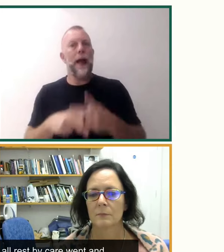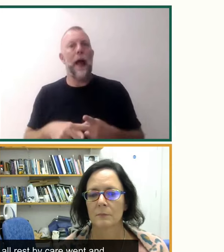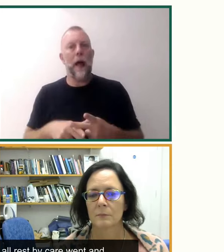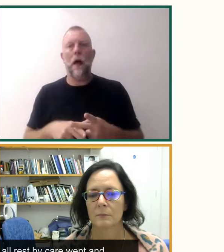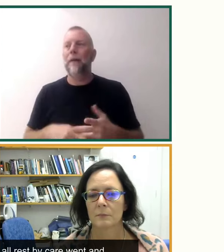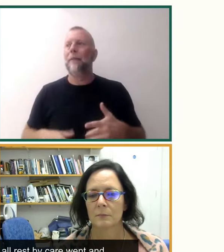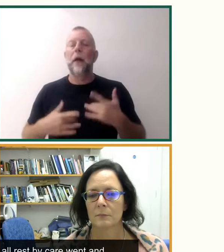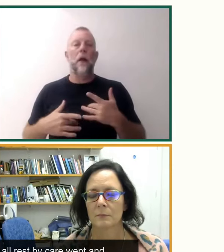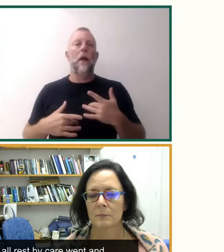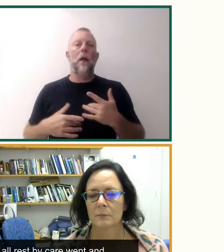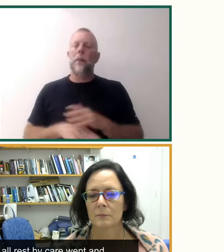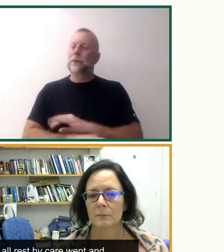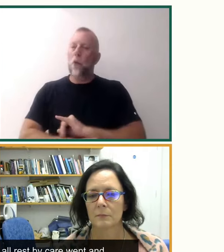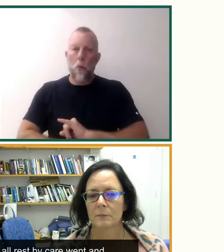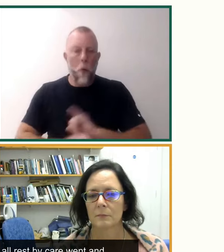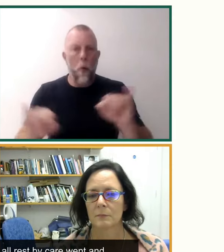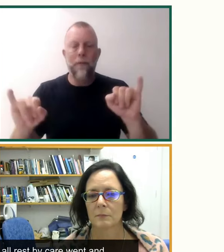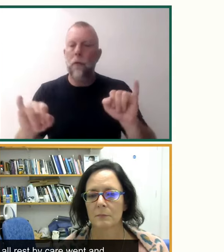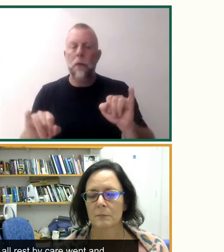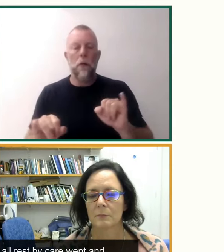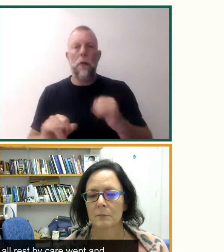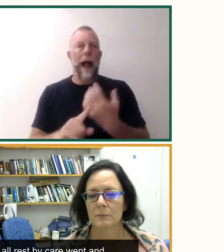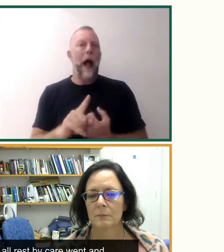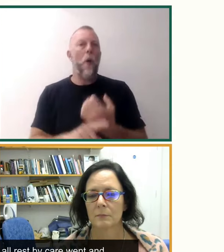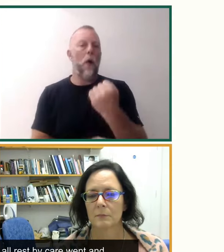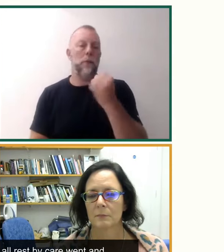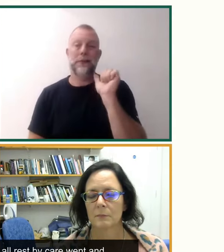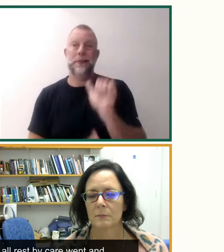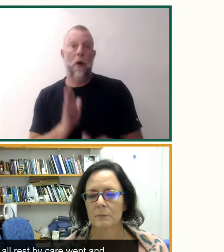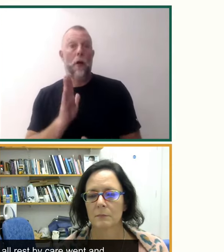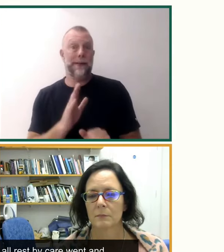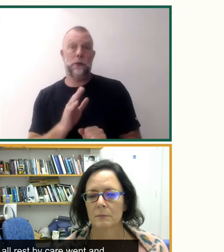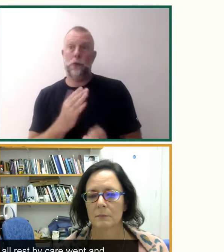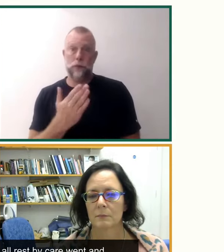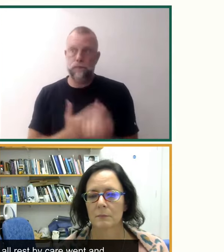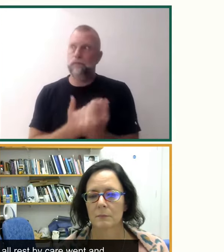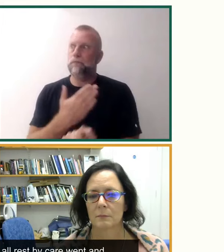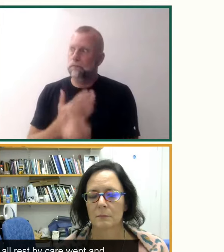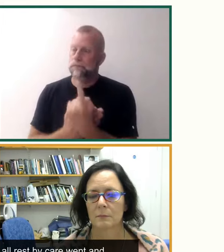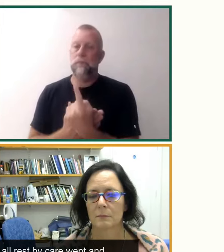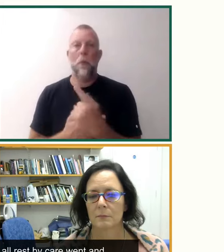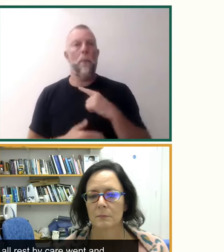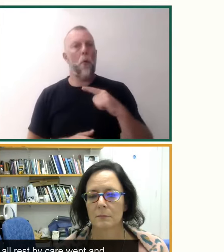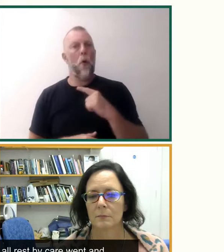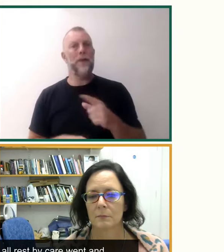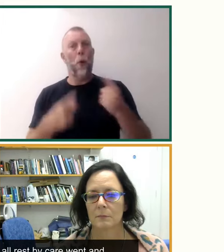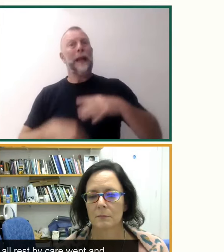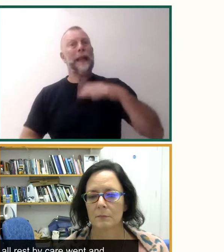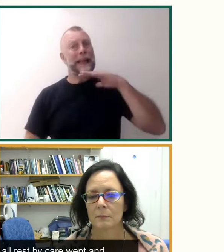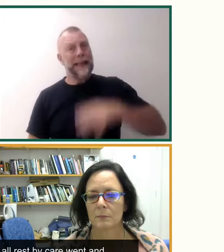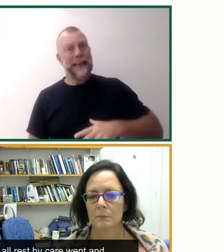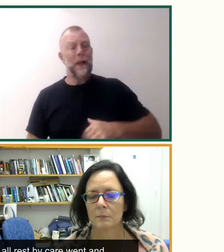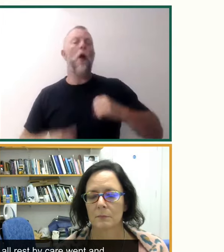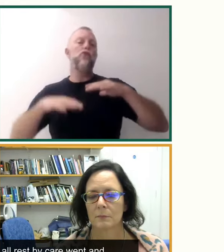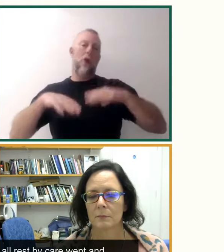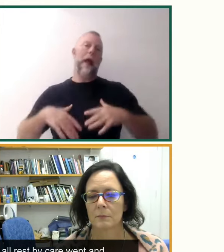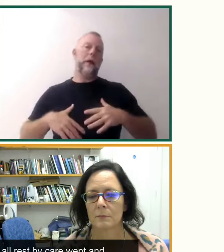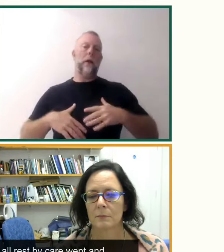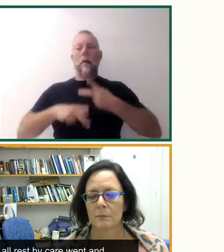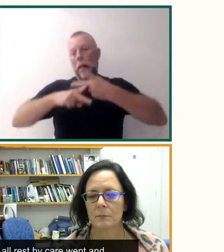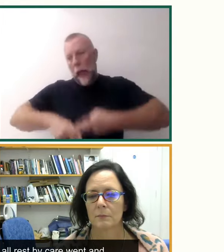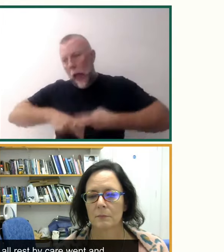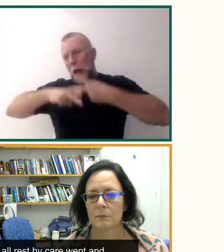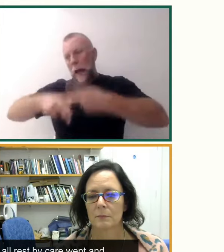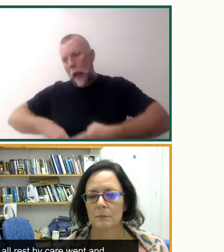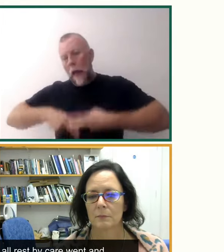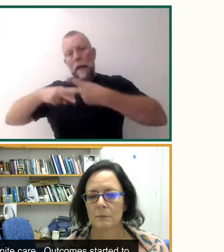absolutely horrendous outcomes that started to evolve and develop, because we need these kinds of respite care. People who are